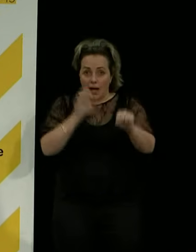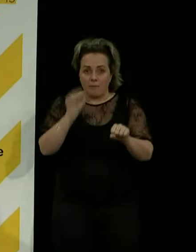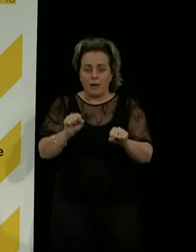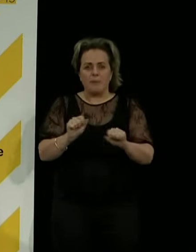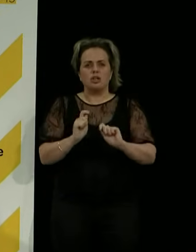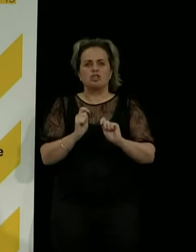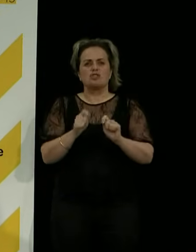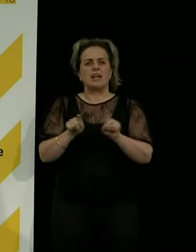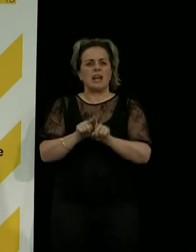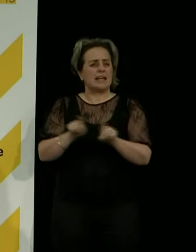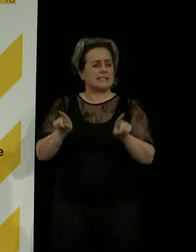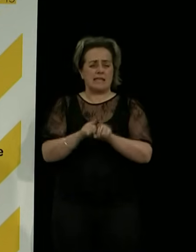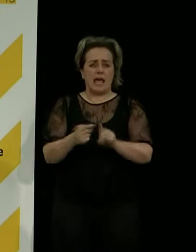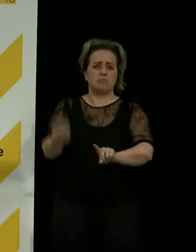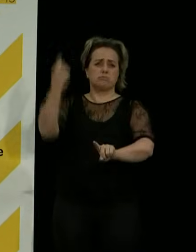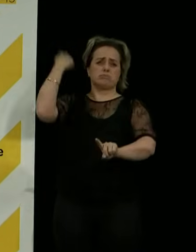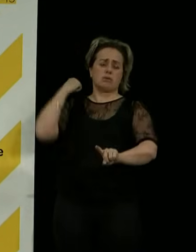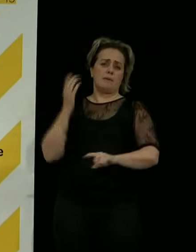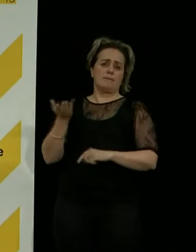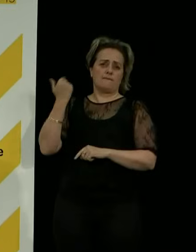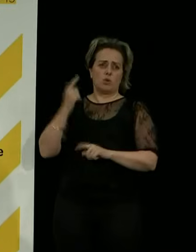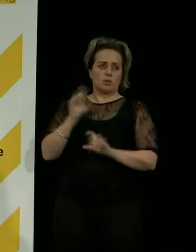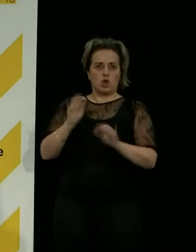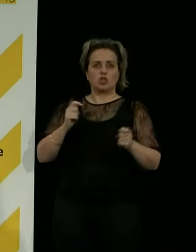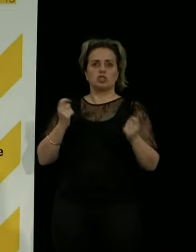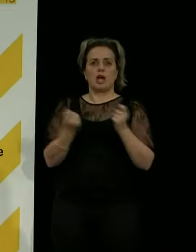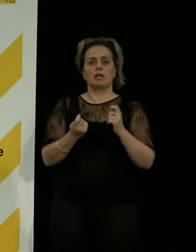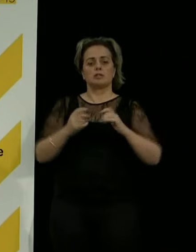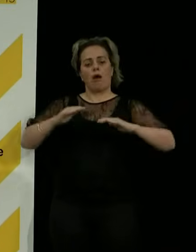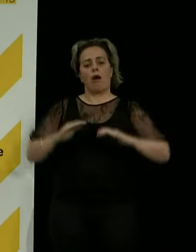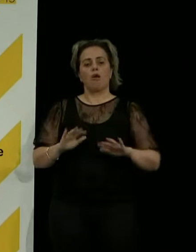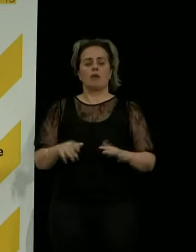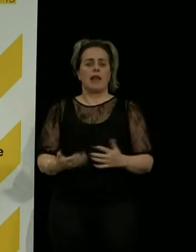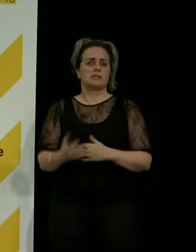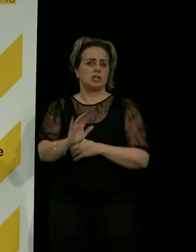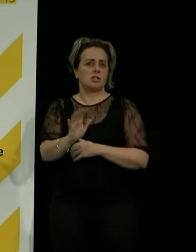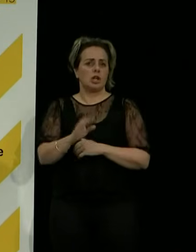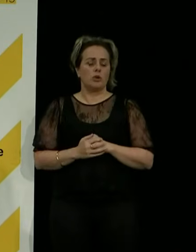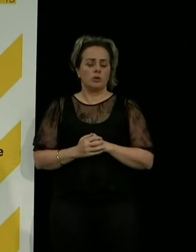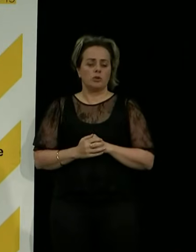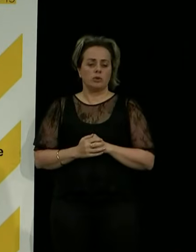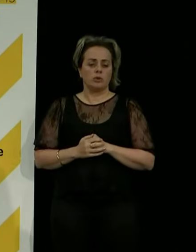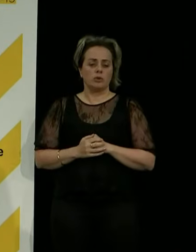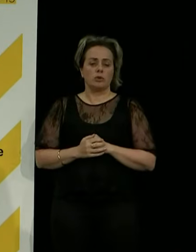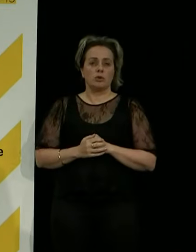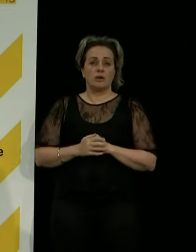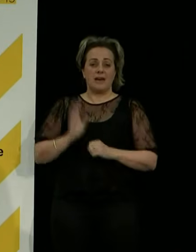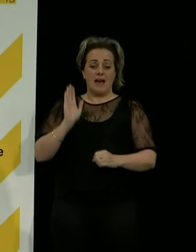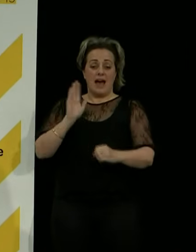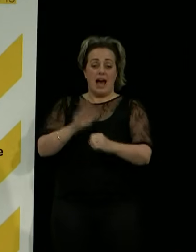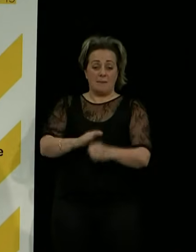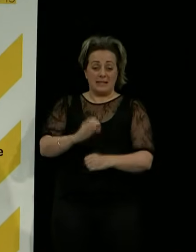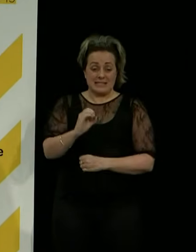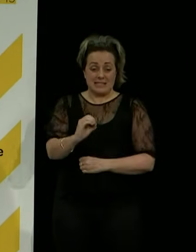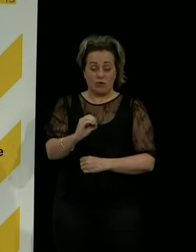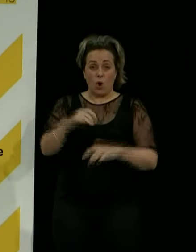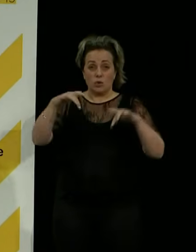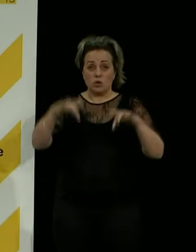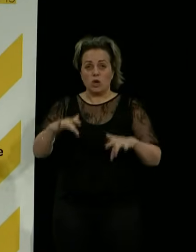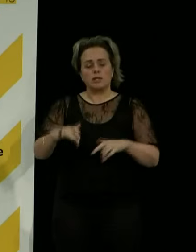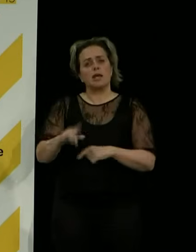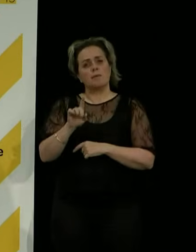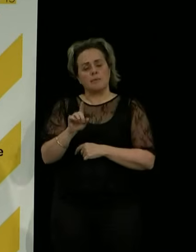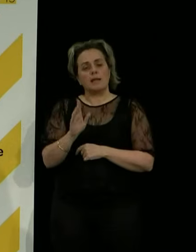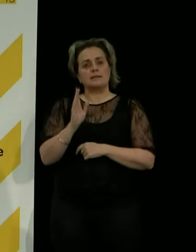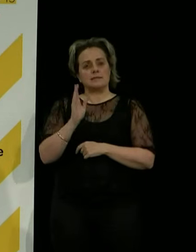of that has changed. What I'm indicating, though, is that in spite of not having reached 0, that doesn't mean that we are